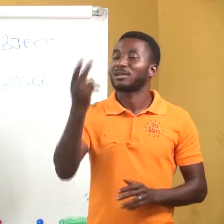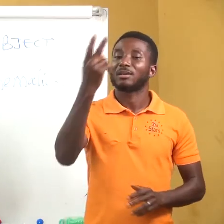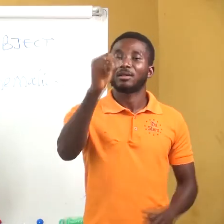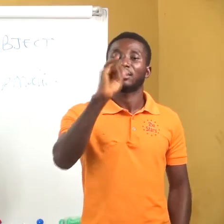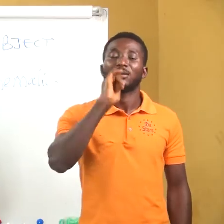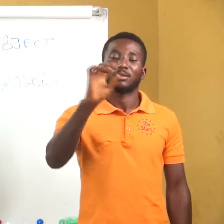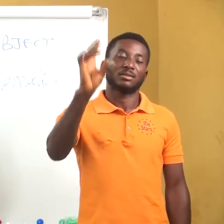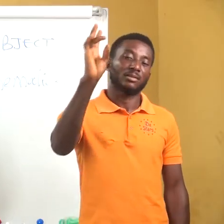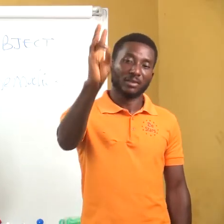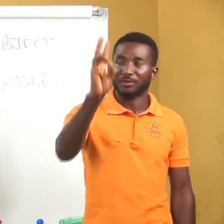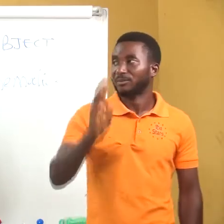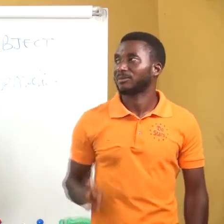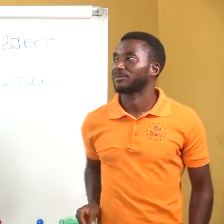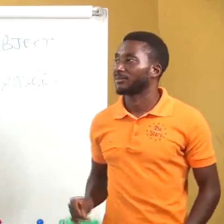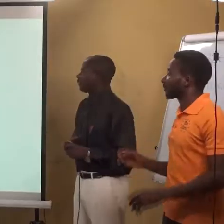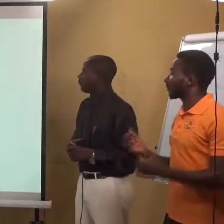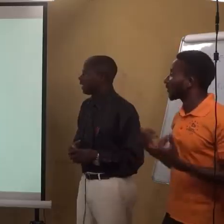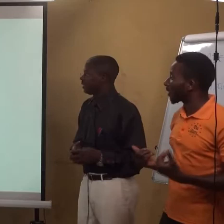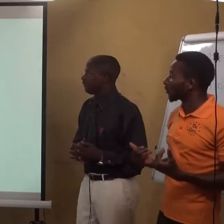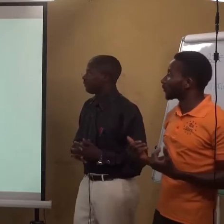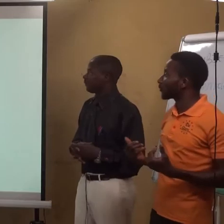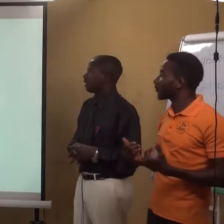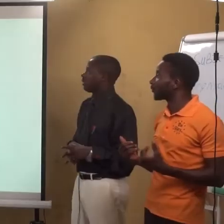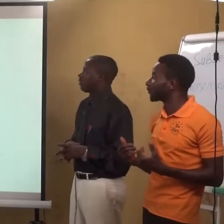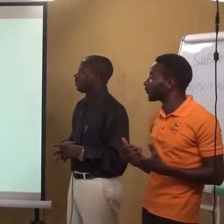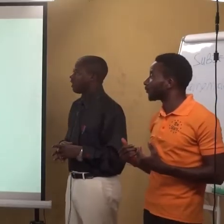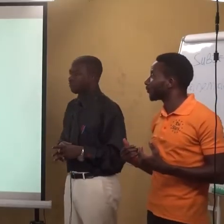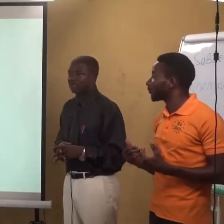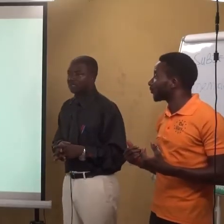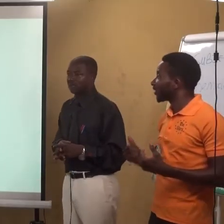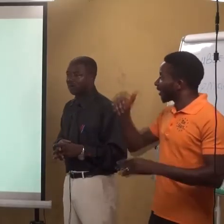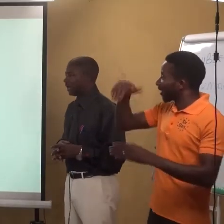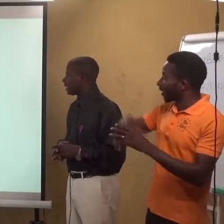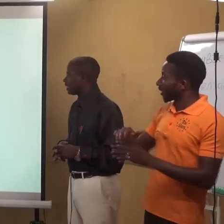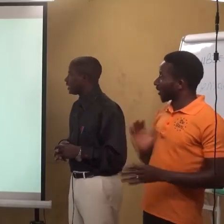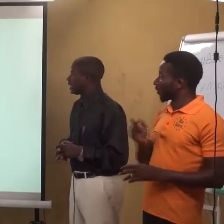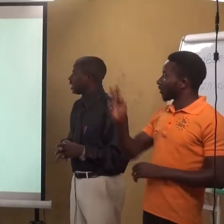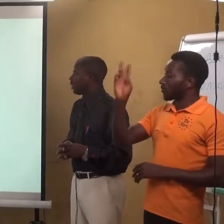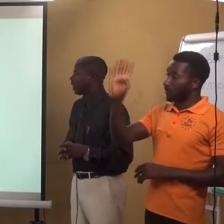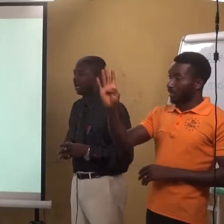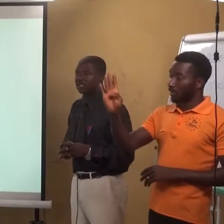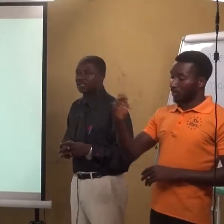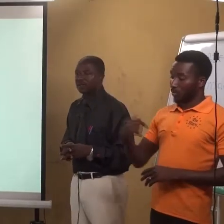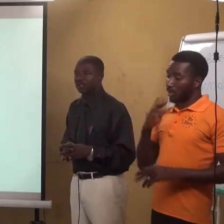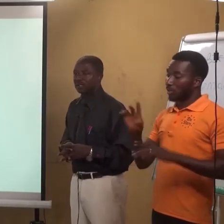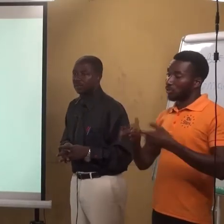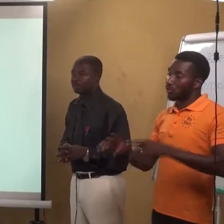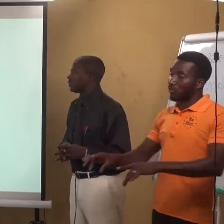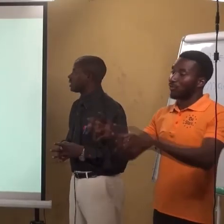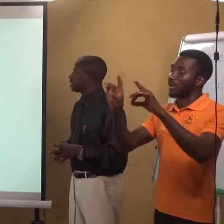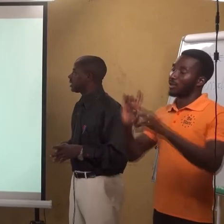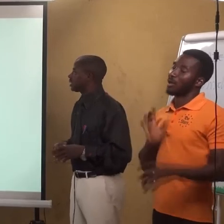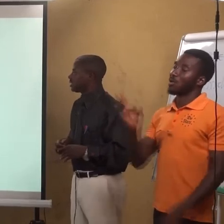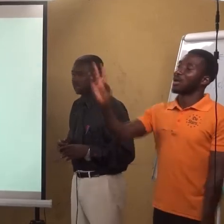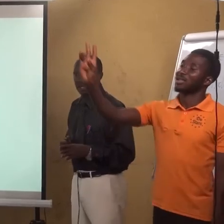Positive, negative is negative. B, we are expected to find our seventh term. So